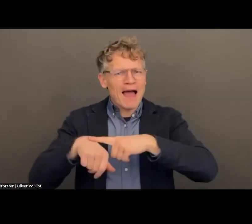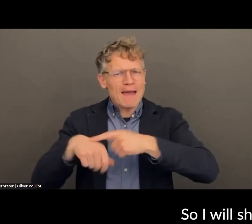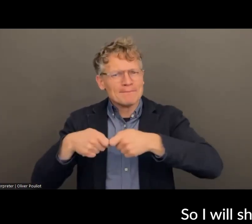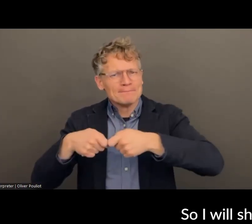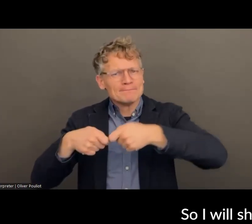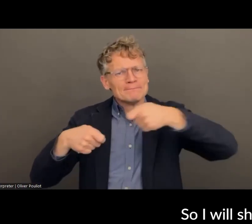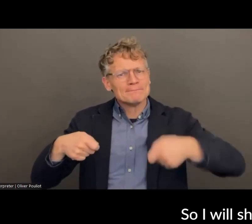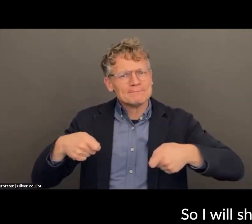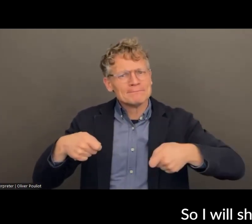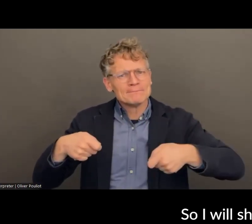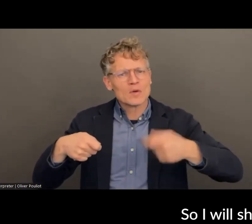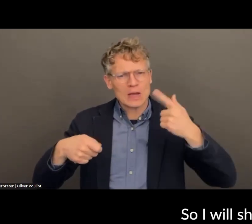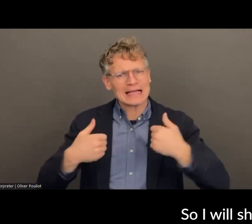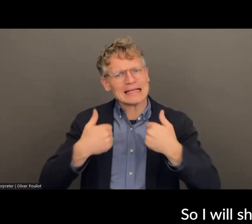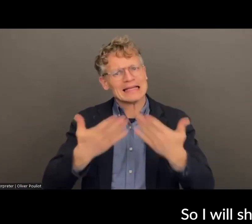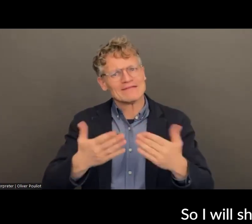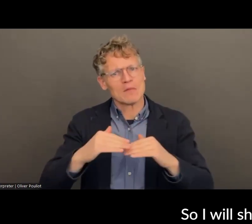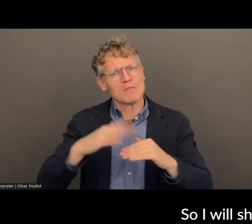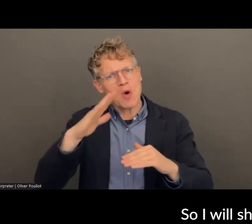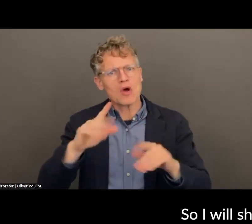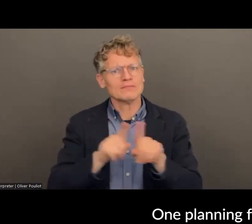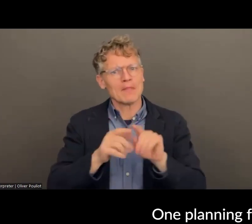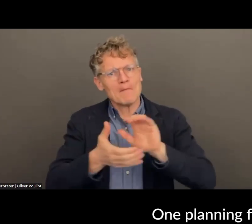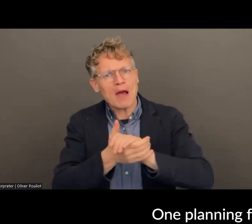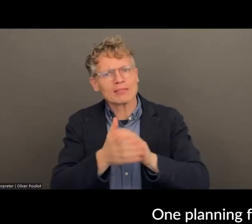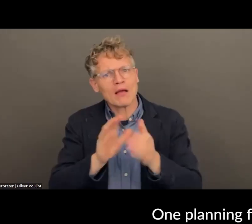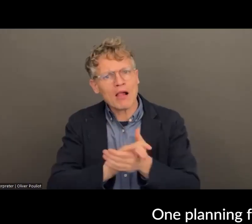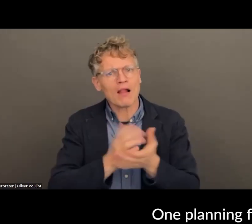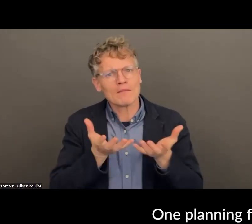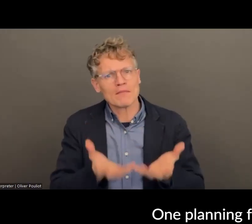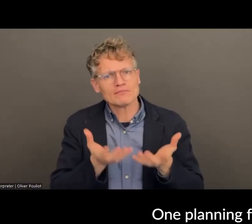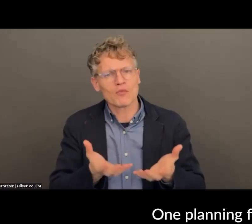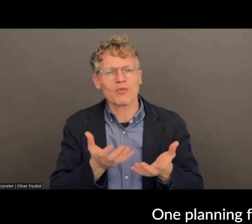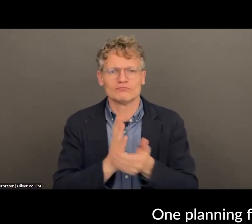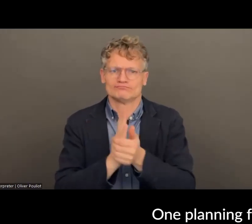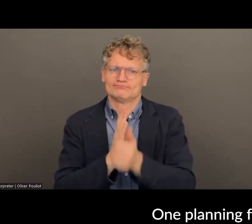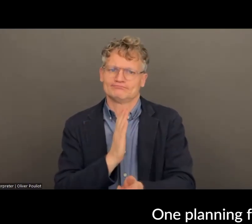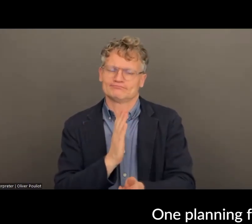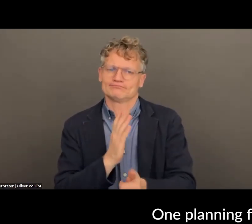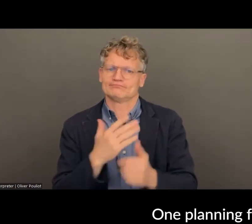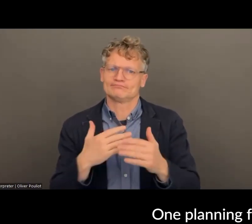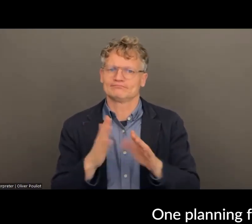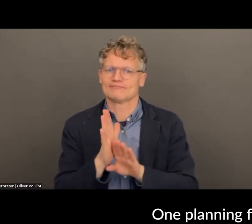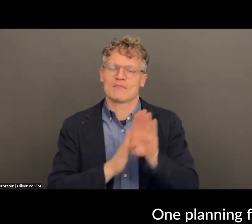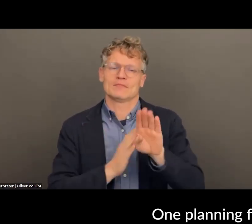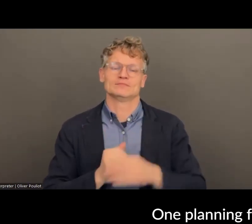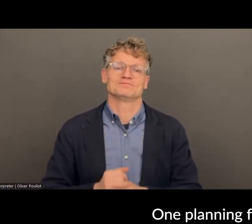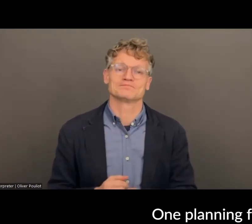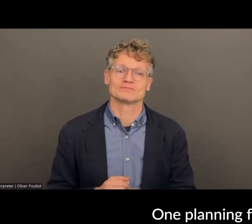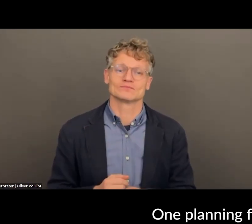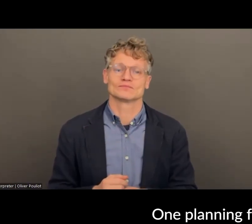development. So I will share this from 3 perspectives. 1, planning for the training of